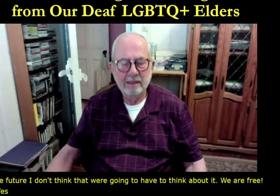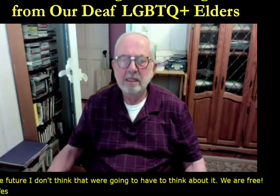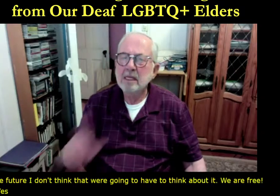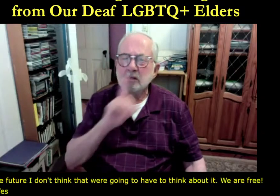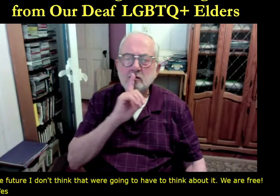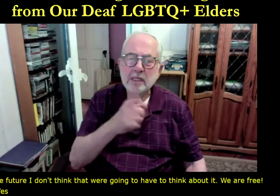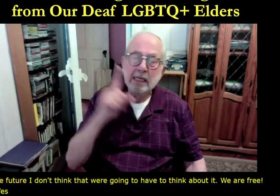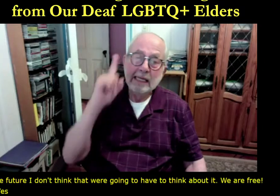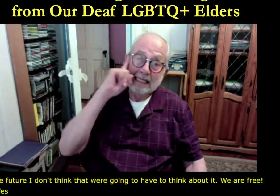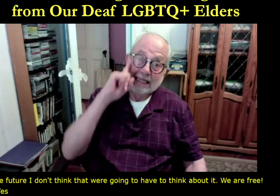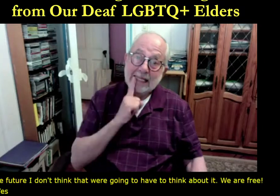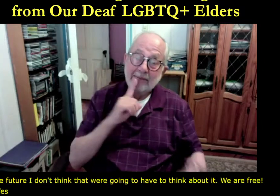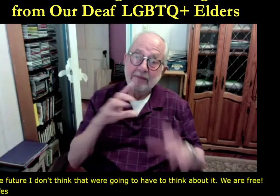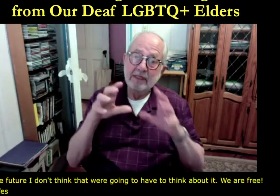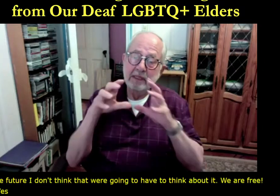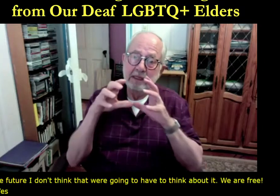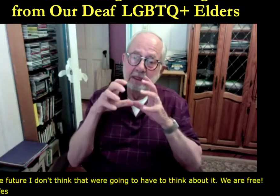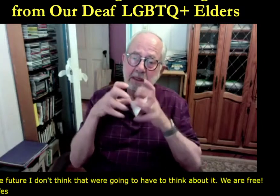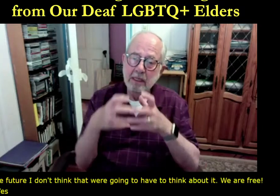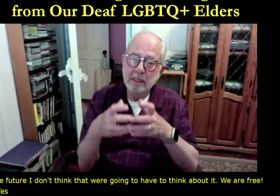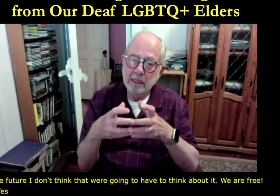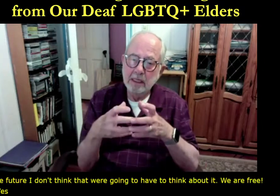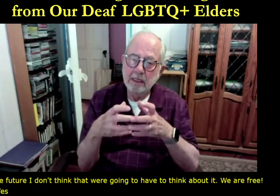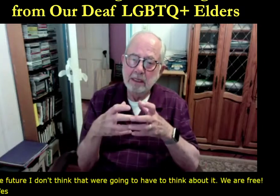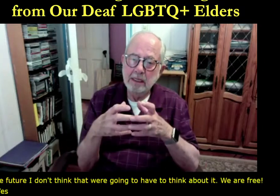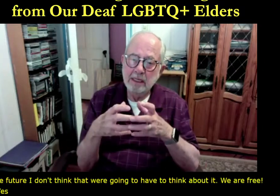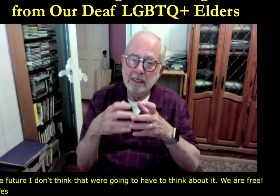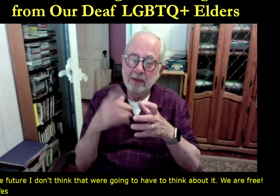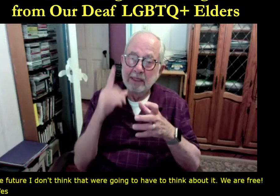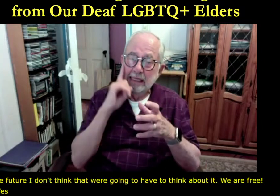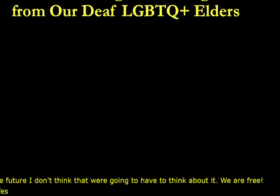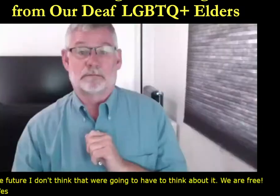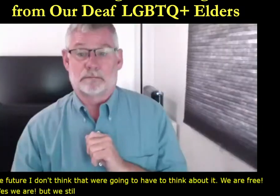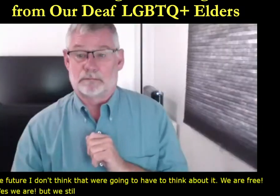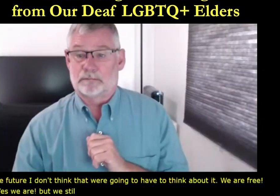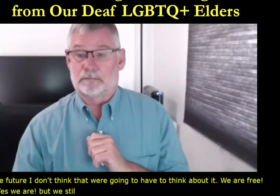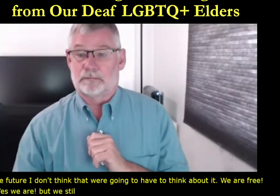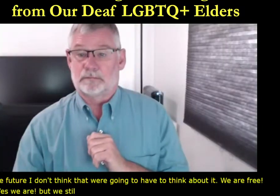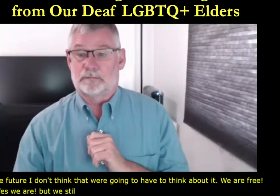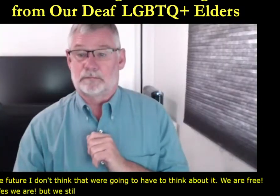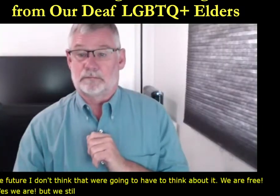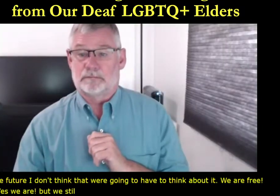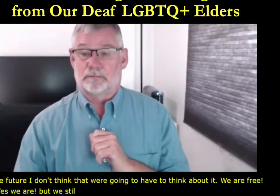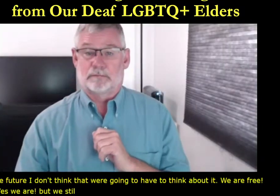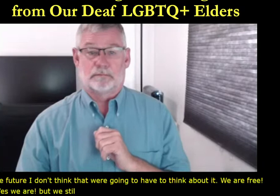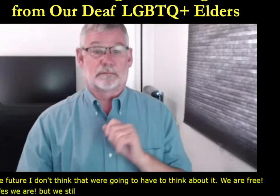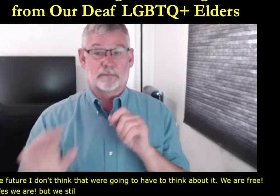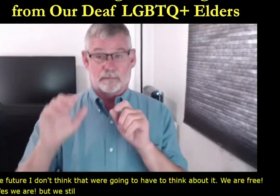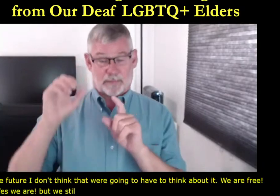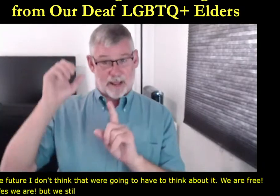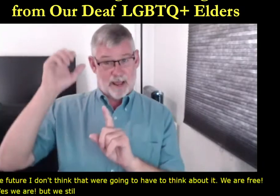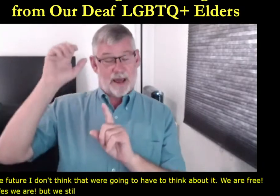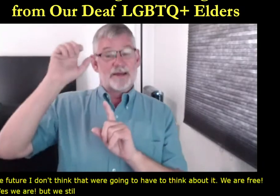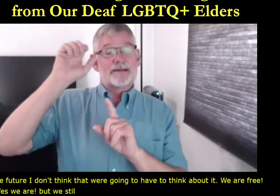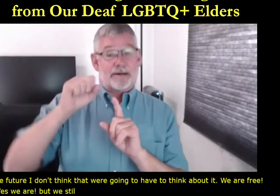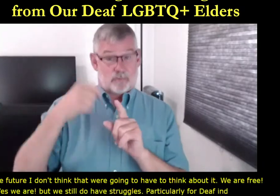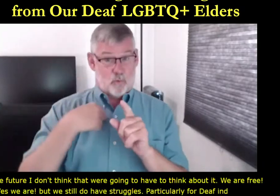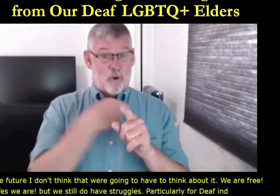go ahead richard deaf group oh okay go ahead richard